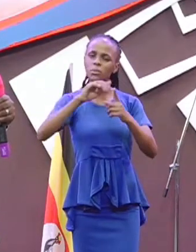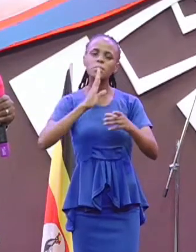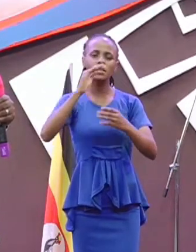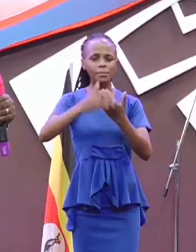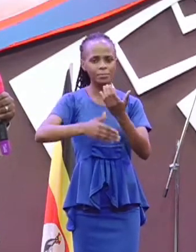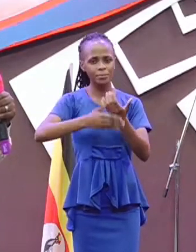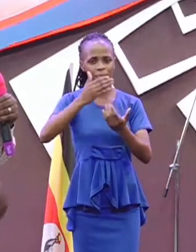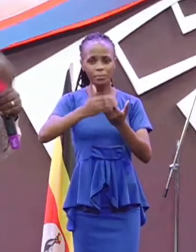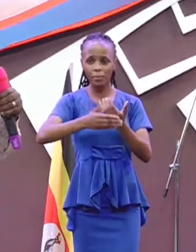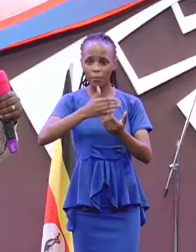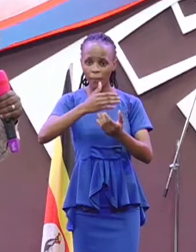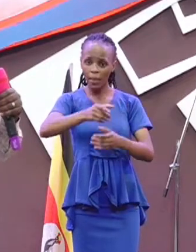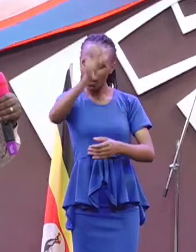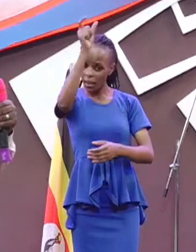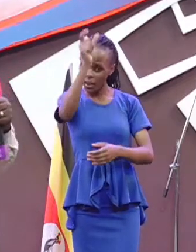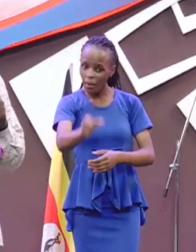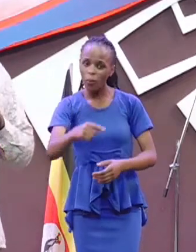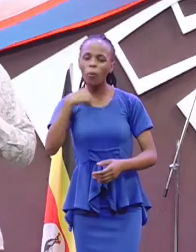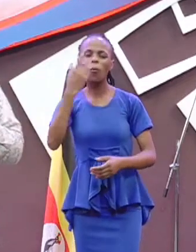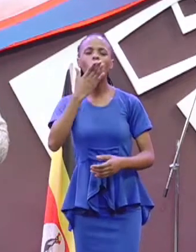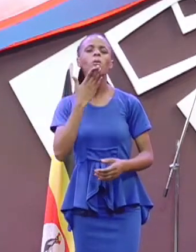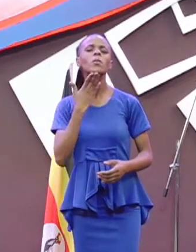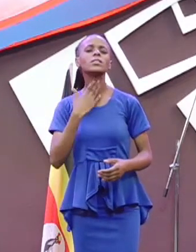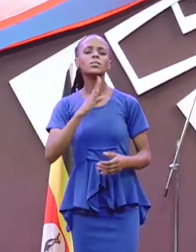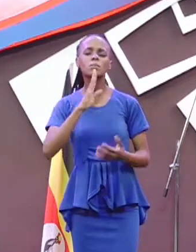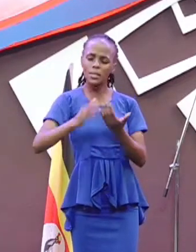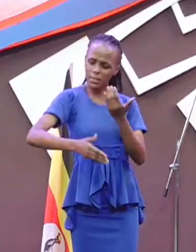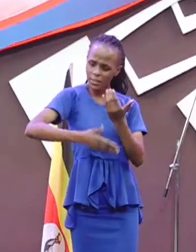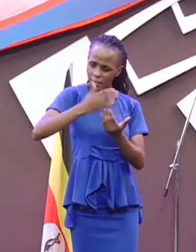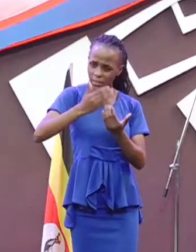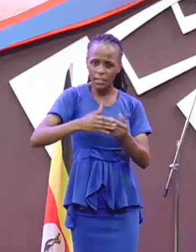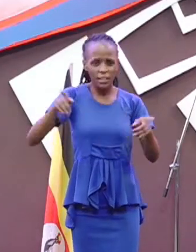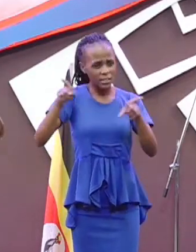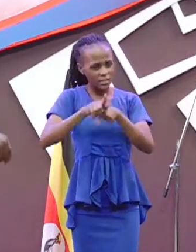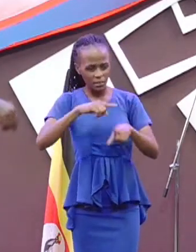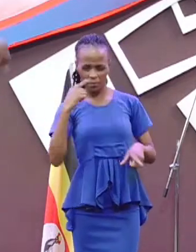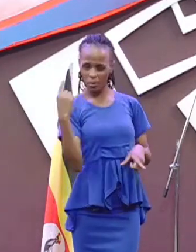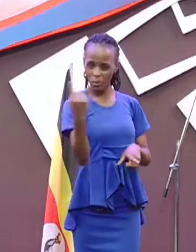is in them being nurtured. A person who loves to be